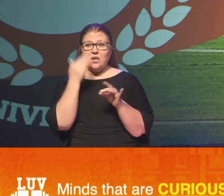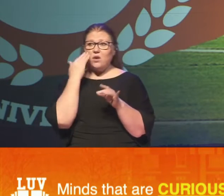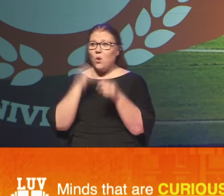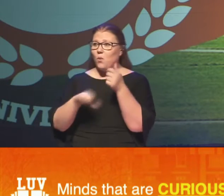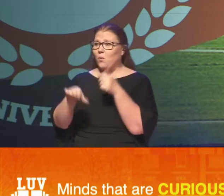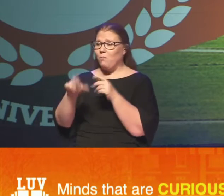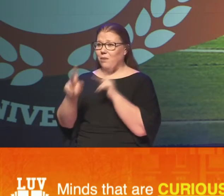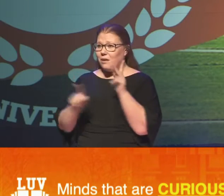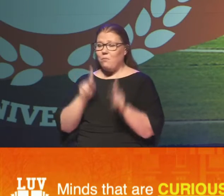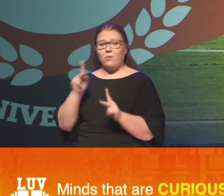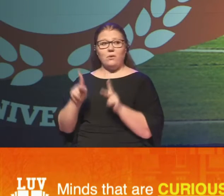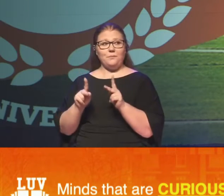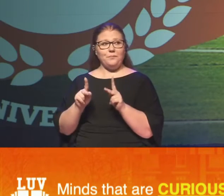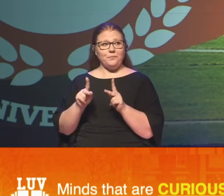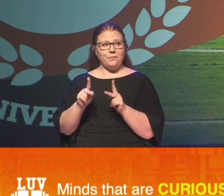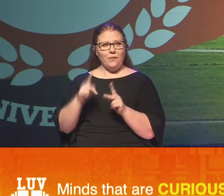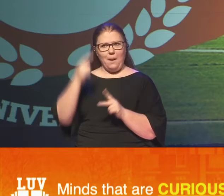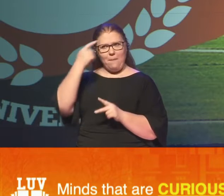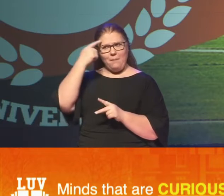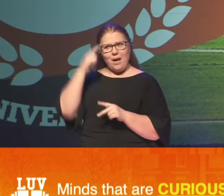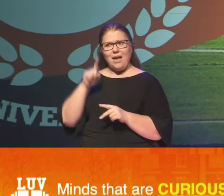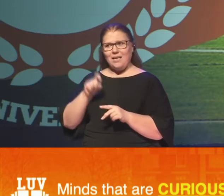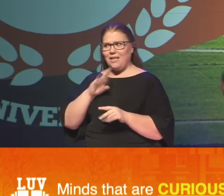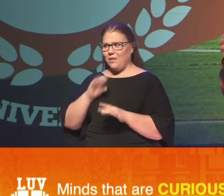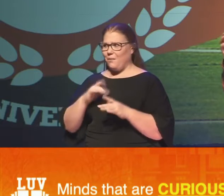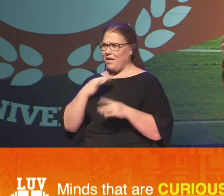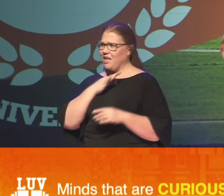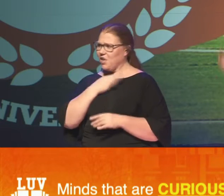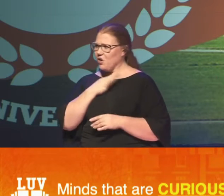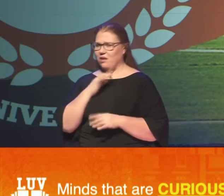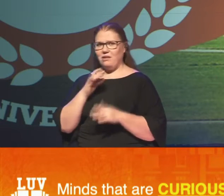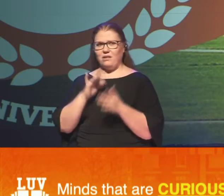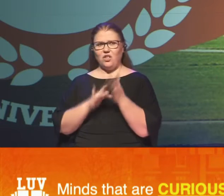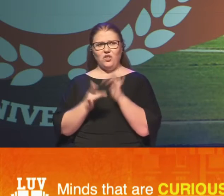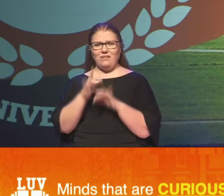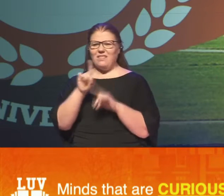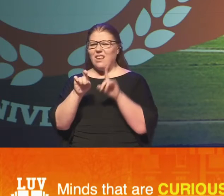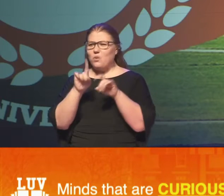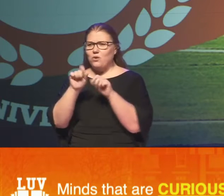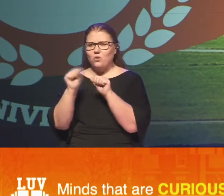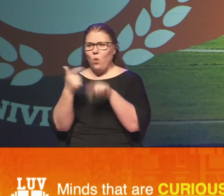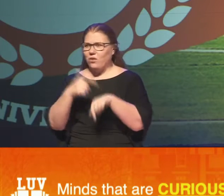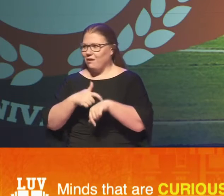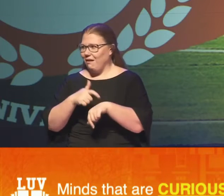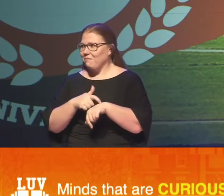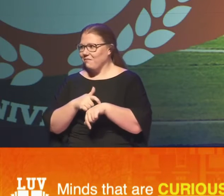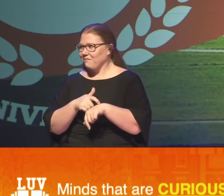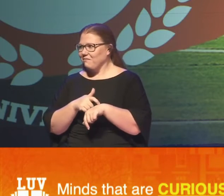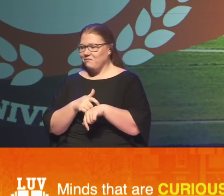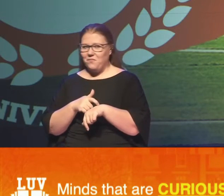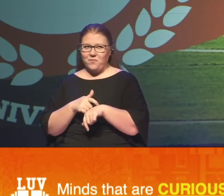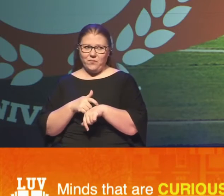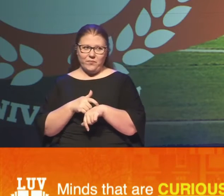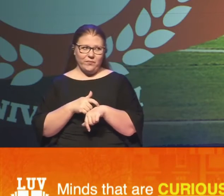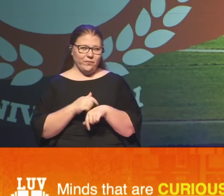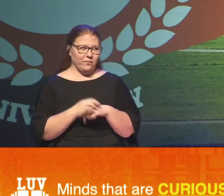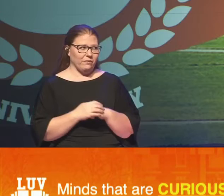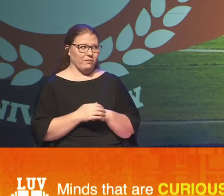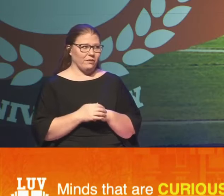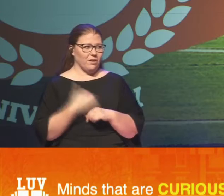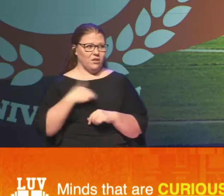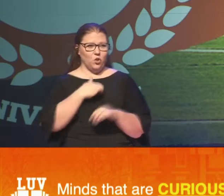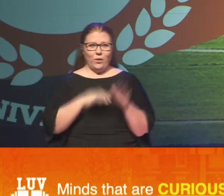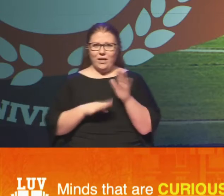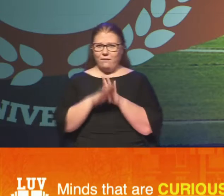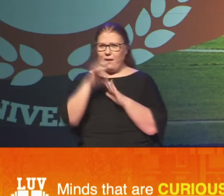have to bring a mind that's curious. Jesus would ask questions all the time. all the time. And so we develop